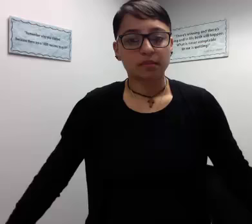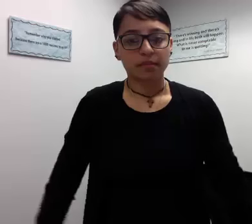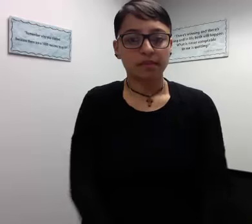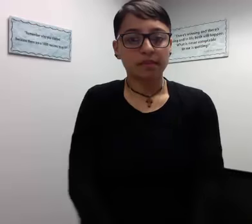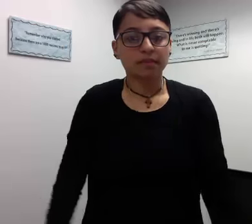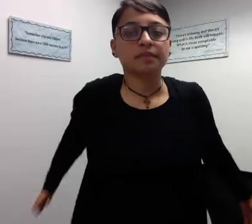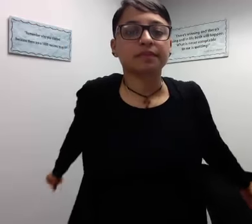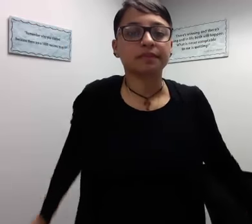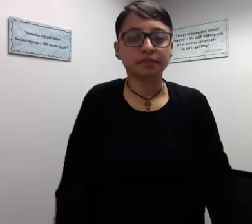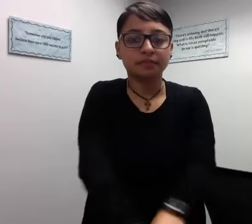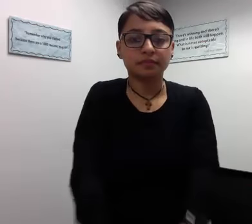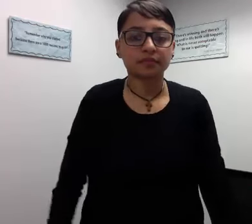Group.